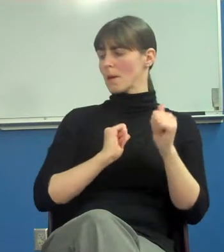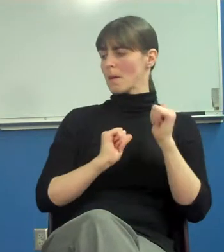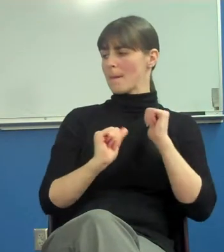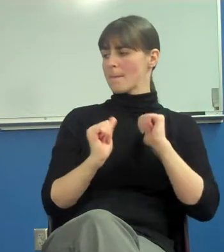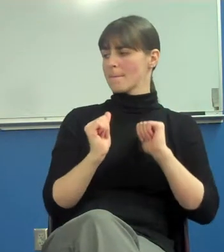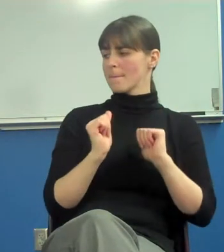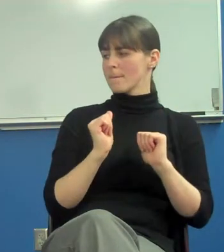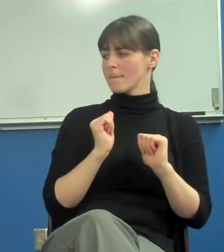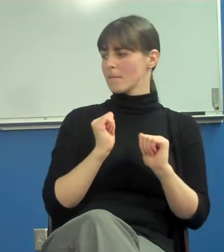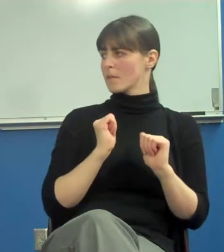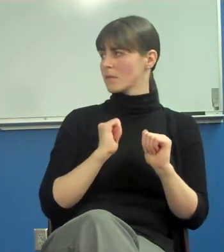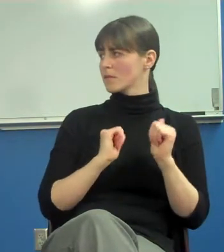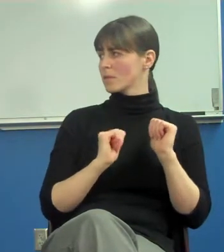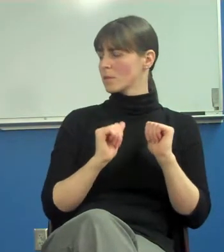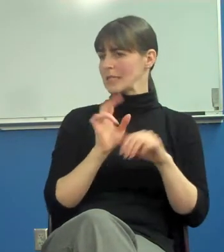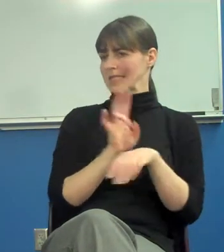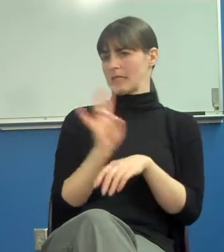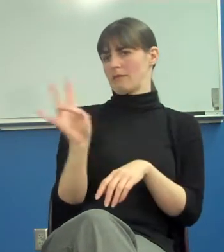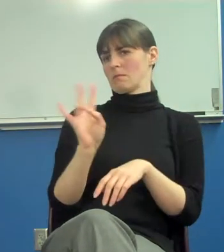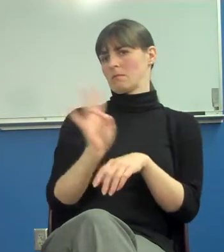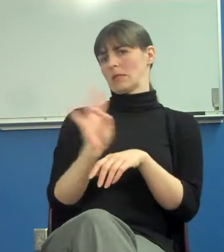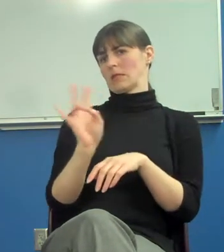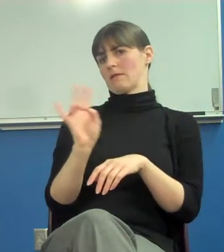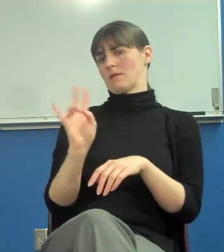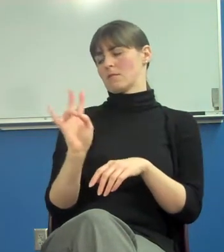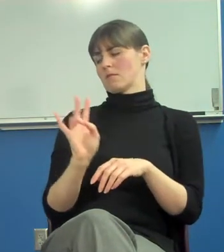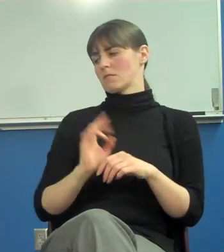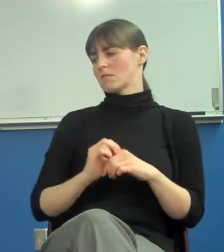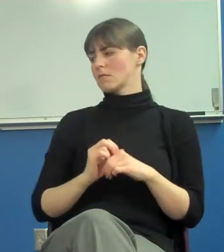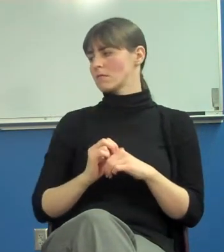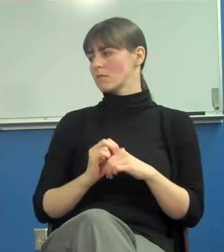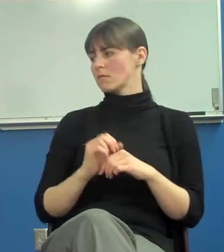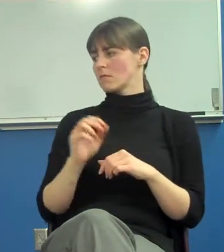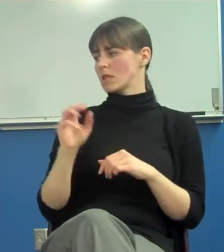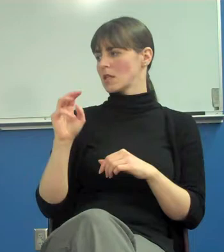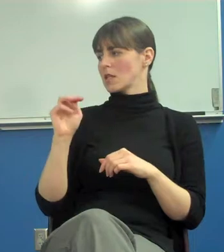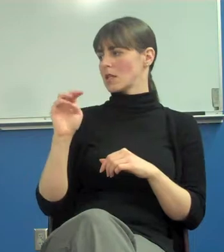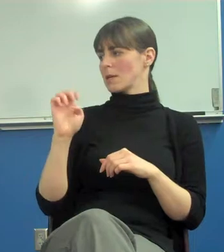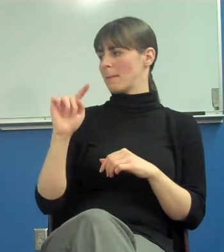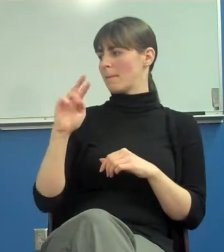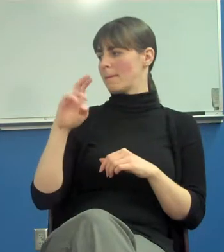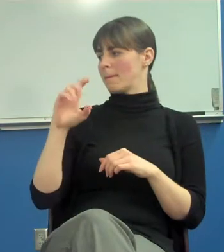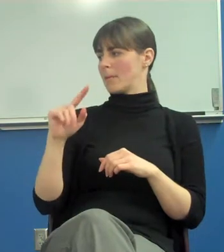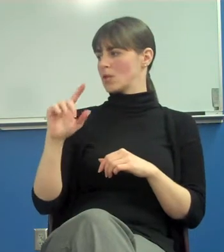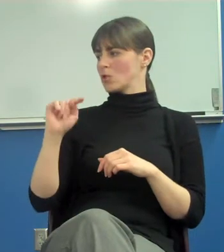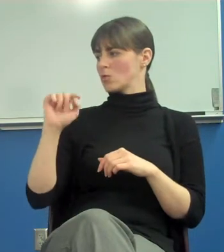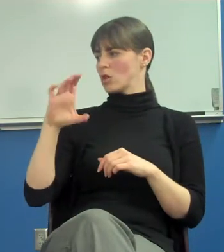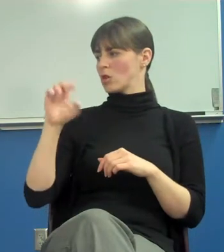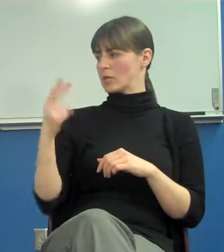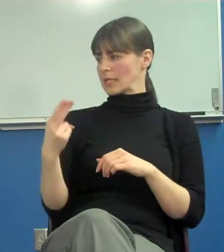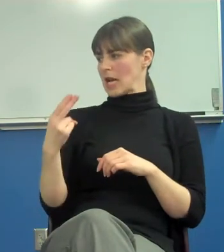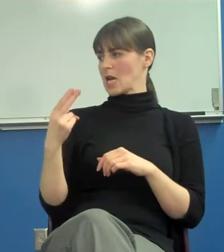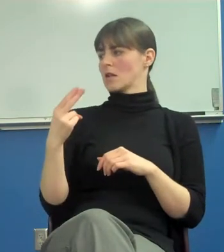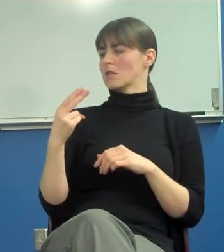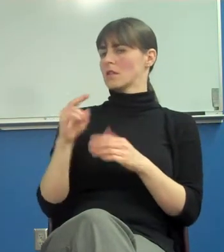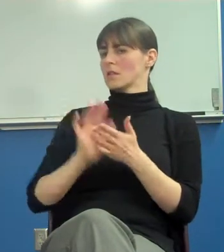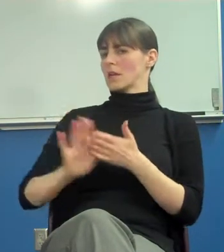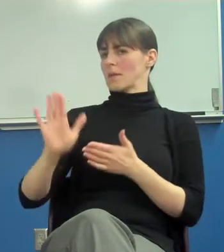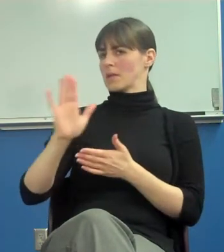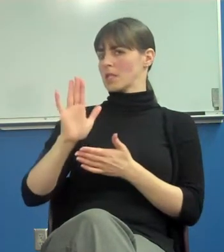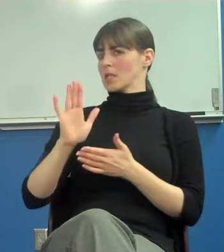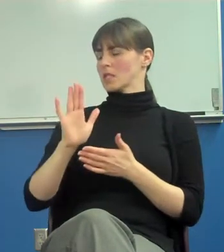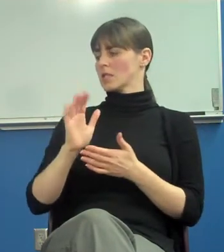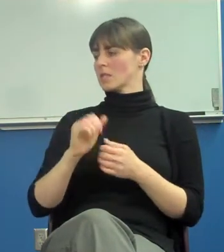Performance, oh, I lied, around 7 is what she said, at the Metro Tech campus, which So is a on couple the, hours, you